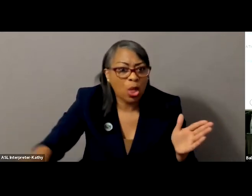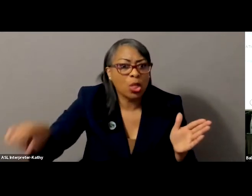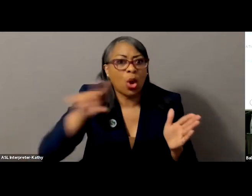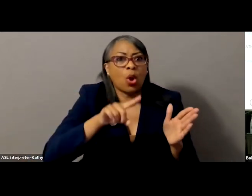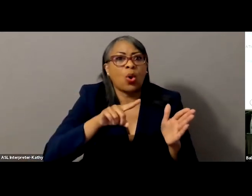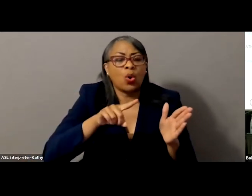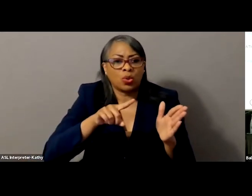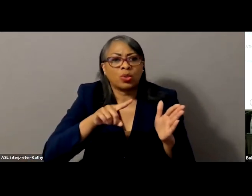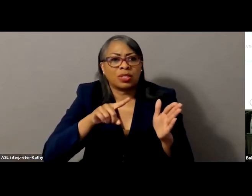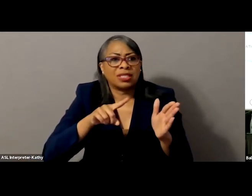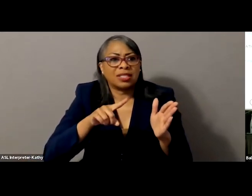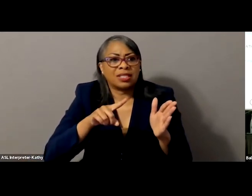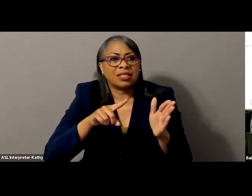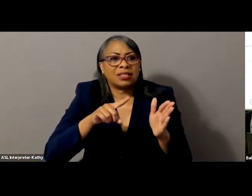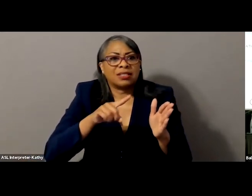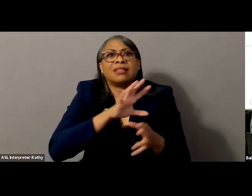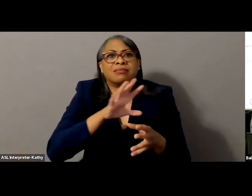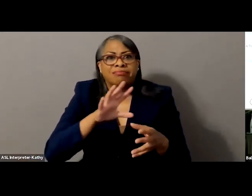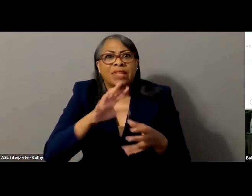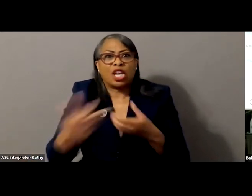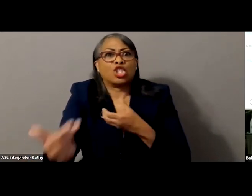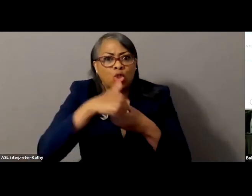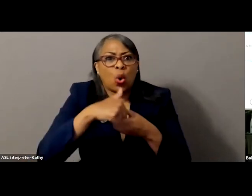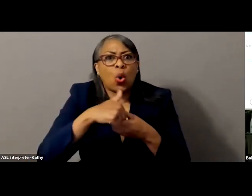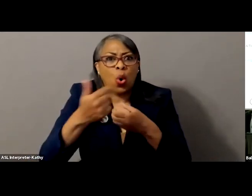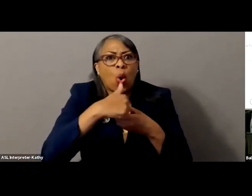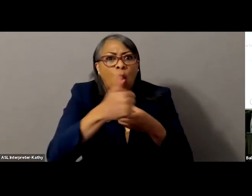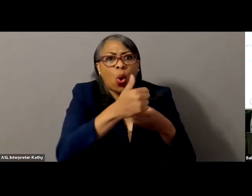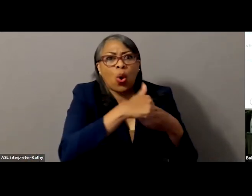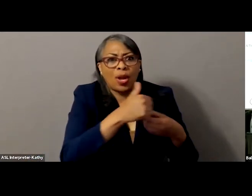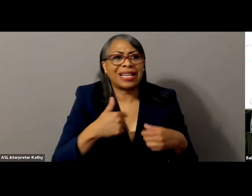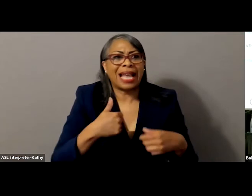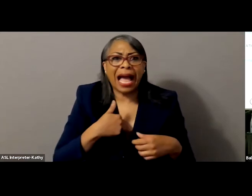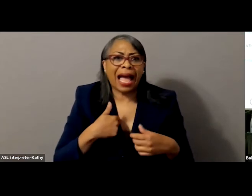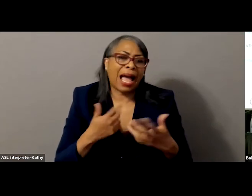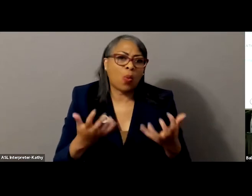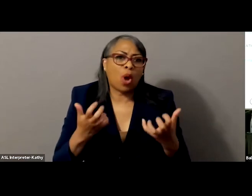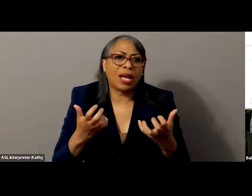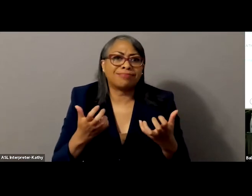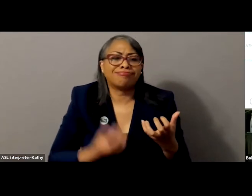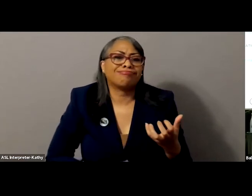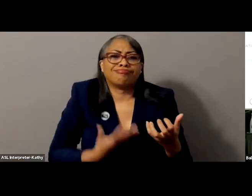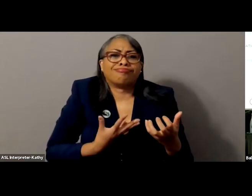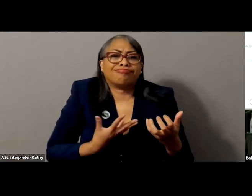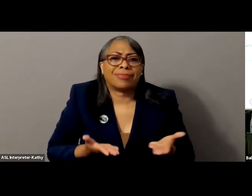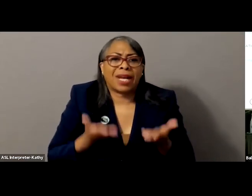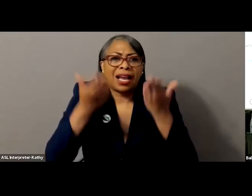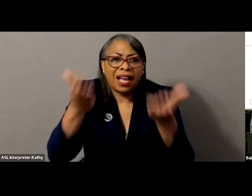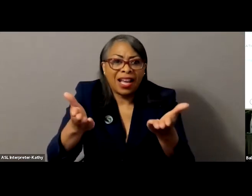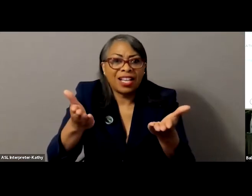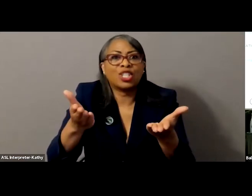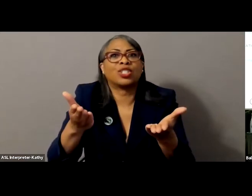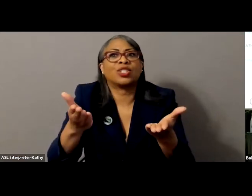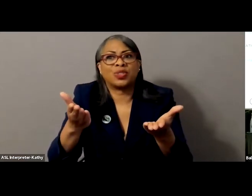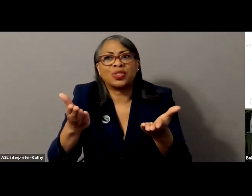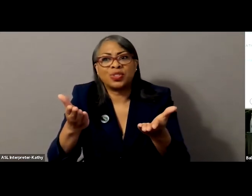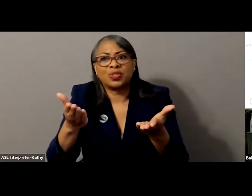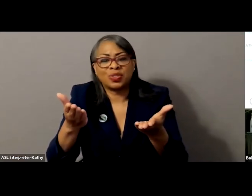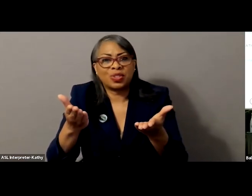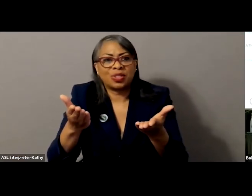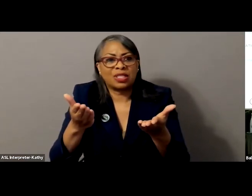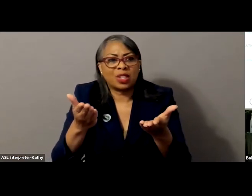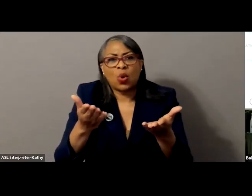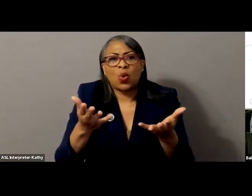moving what again, I might read as some aspirational recommendations to realization, and to develop a sense of what